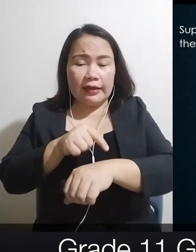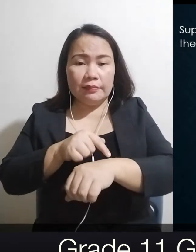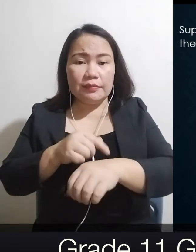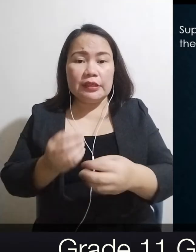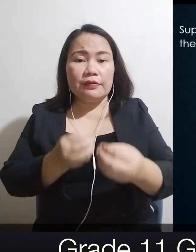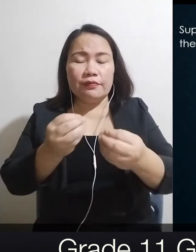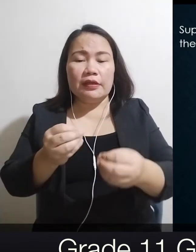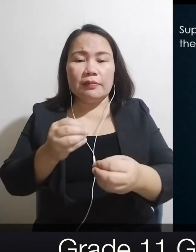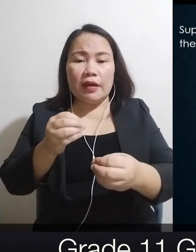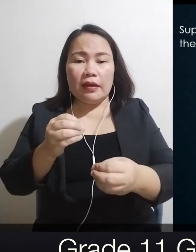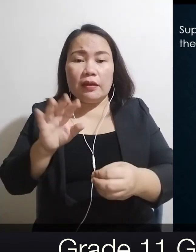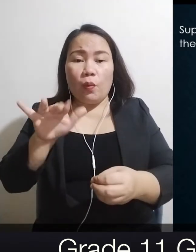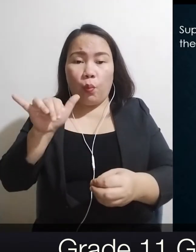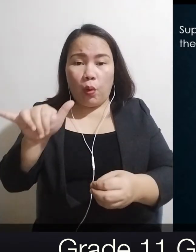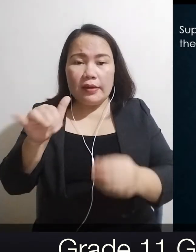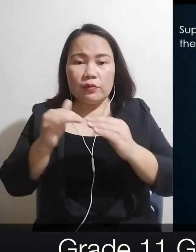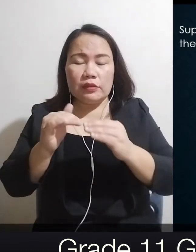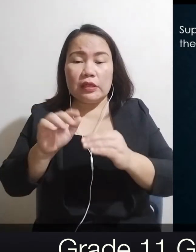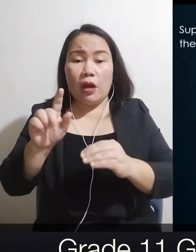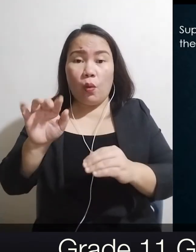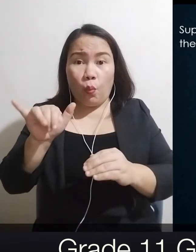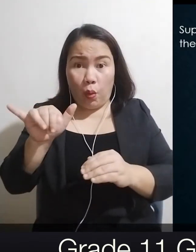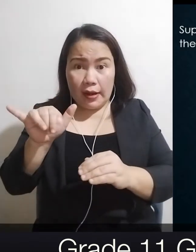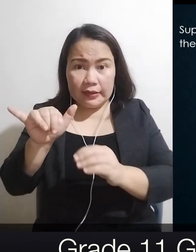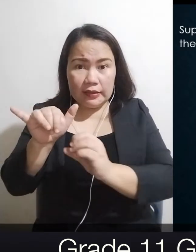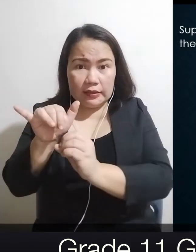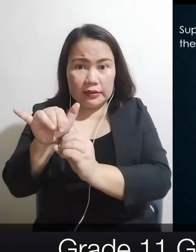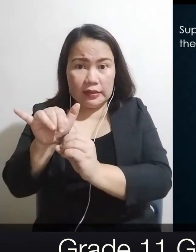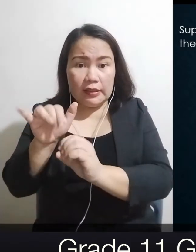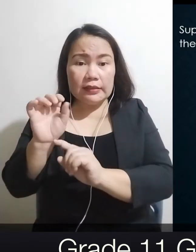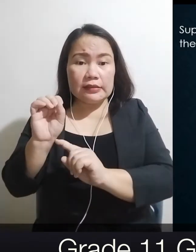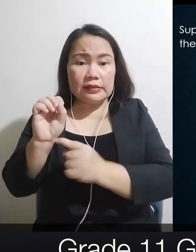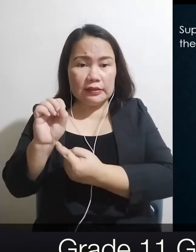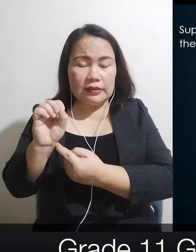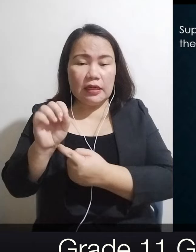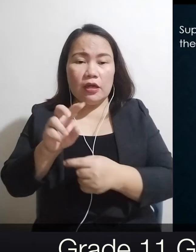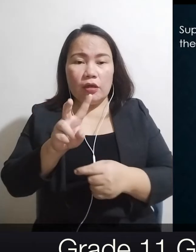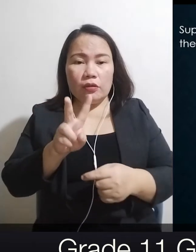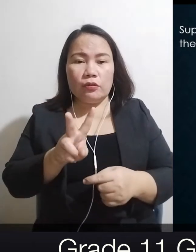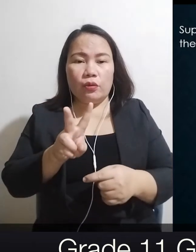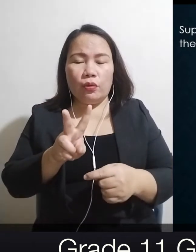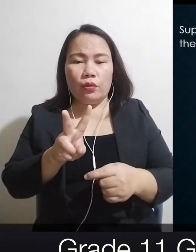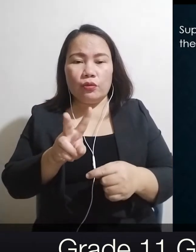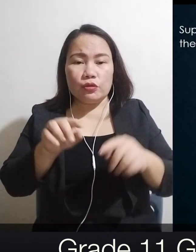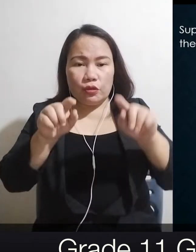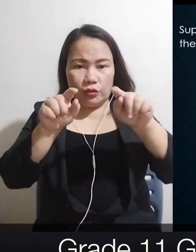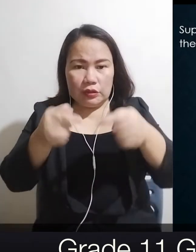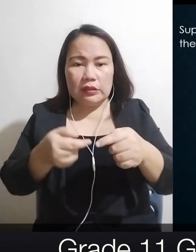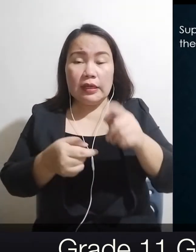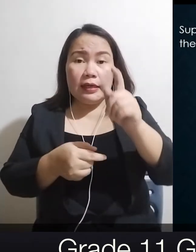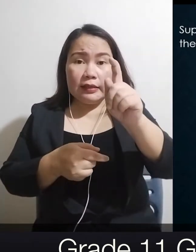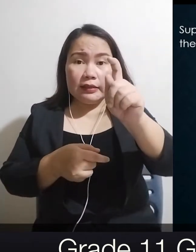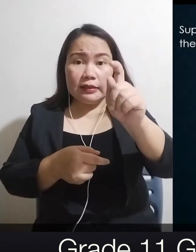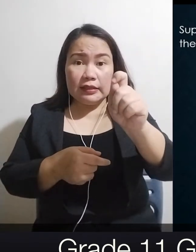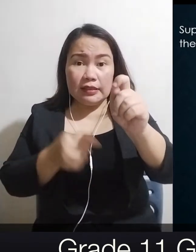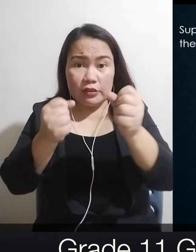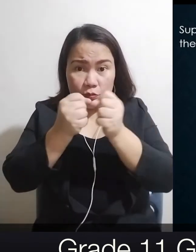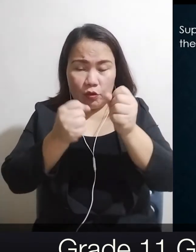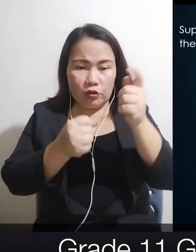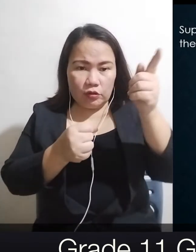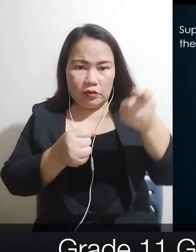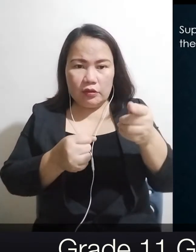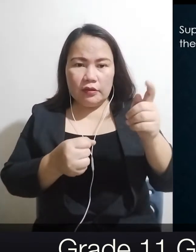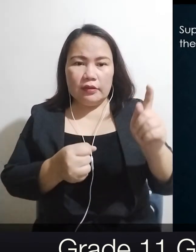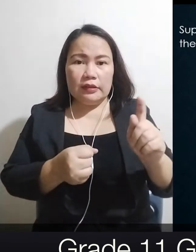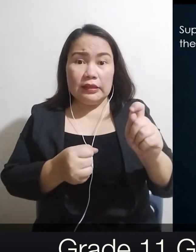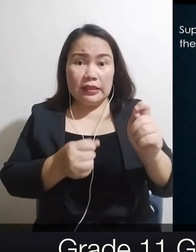0 times 2 y2. So, yung 2 dito is nakadepende dun sa given. Since doubles yan, so kaya 2 yan.